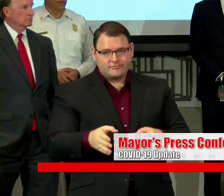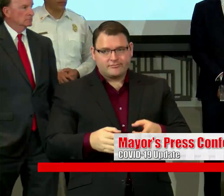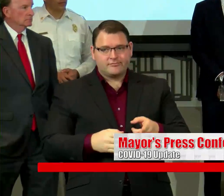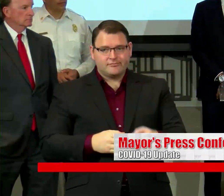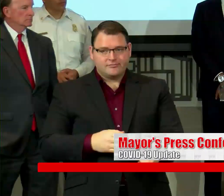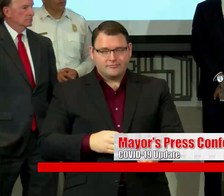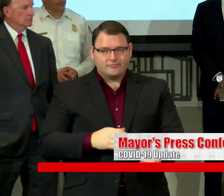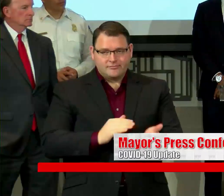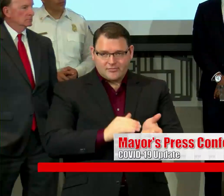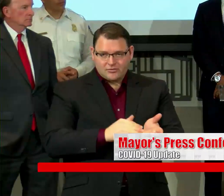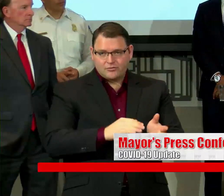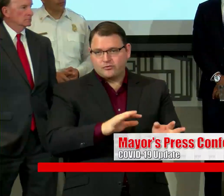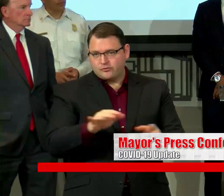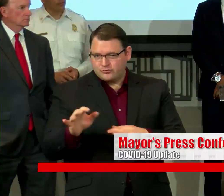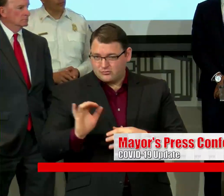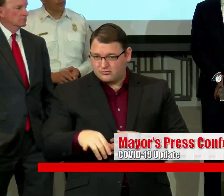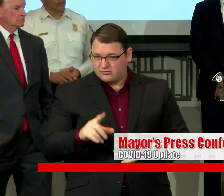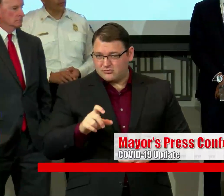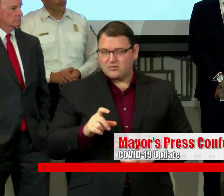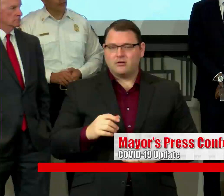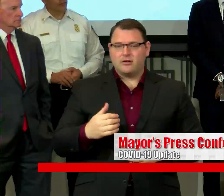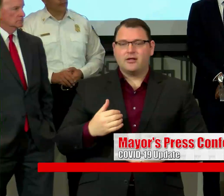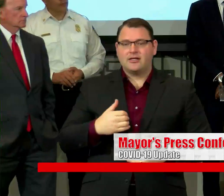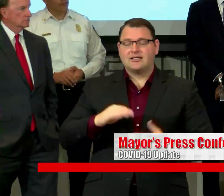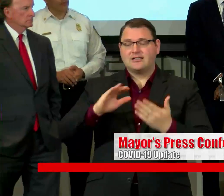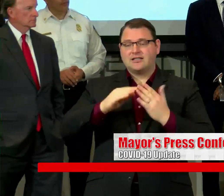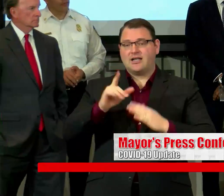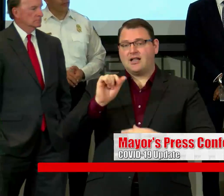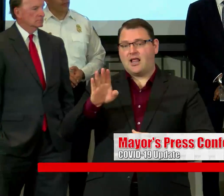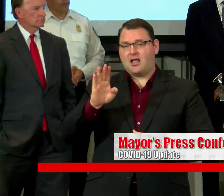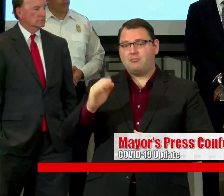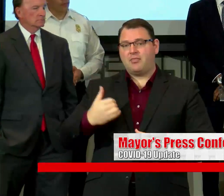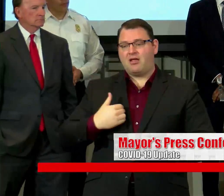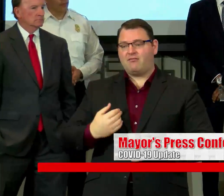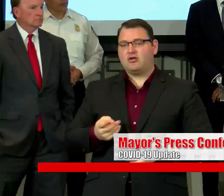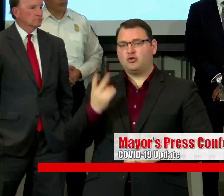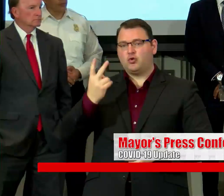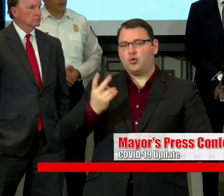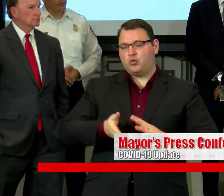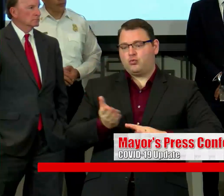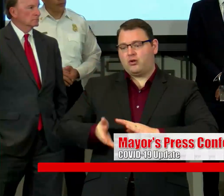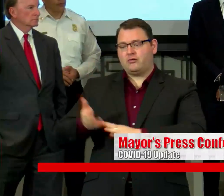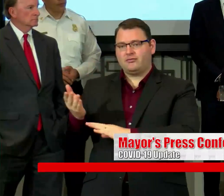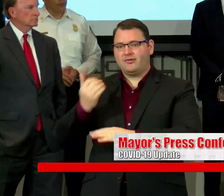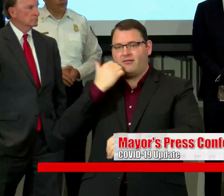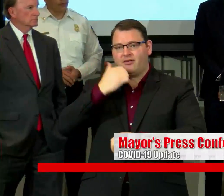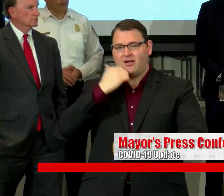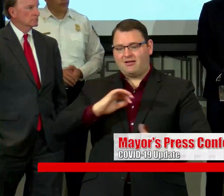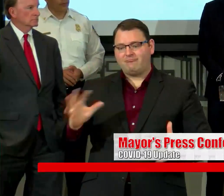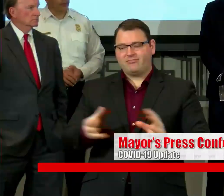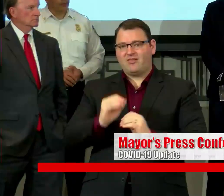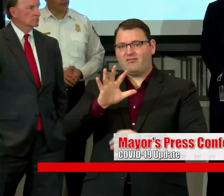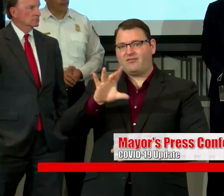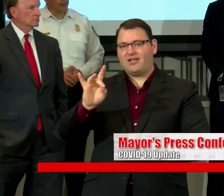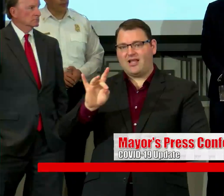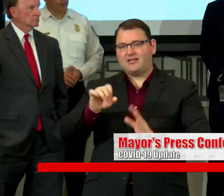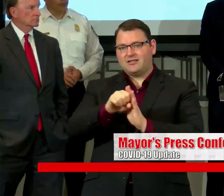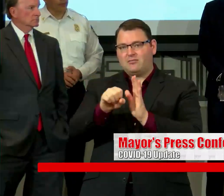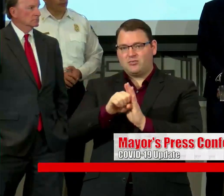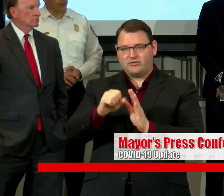city lab does 2 runs a day, and that gets us 58 samples that we can do. But we are the public health lab